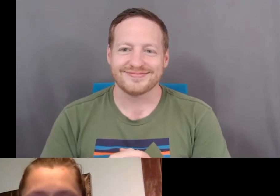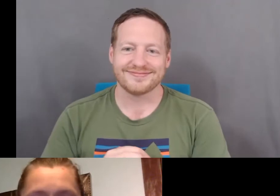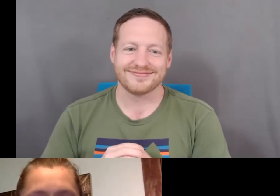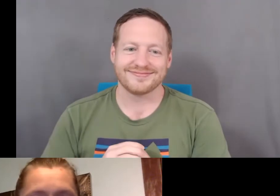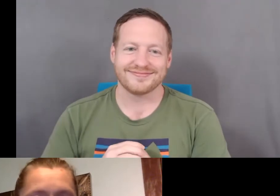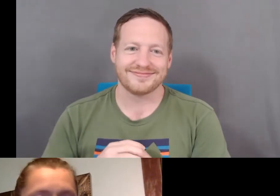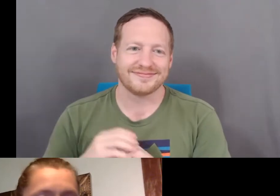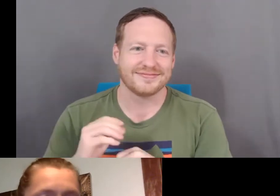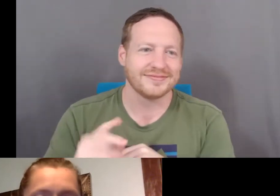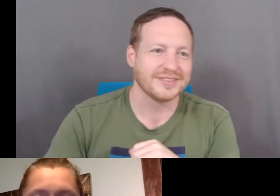that.